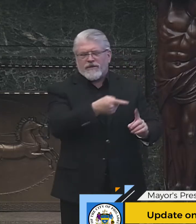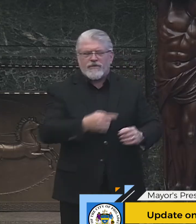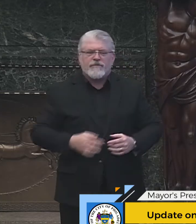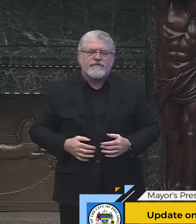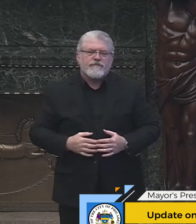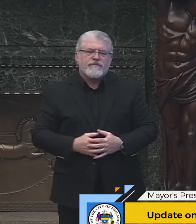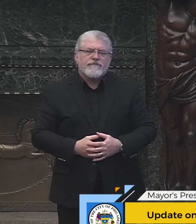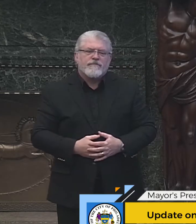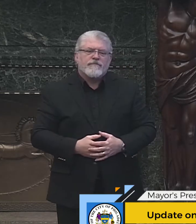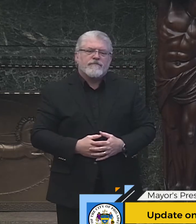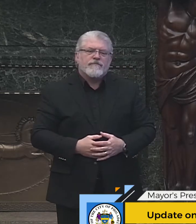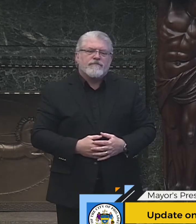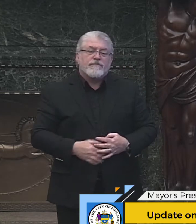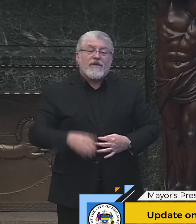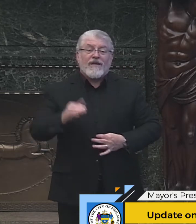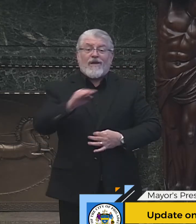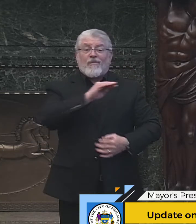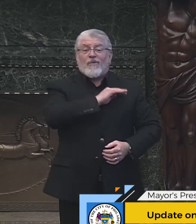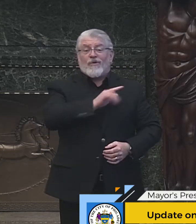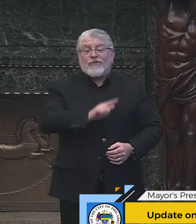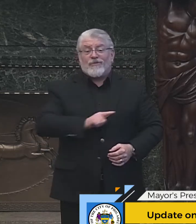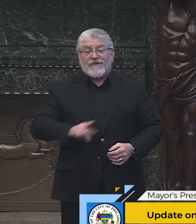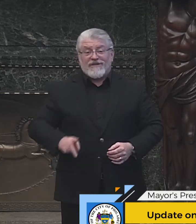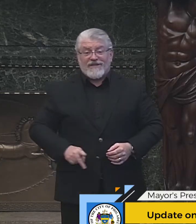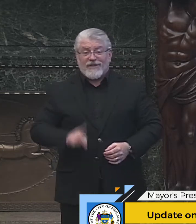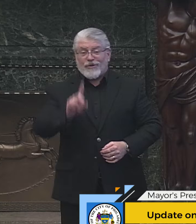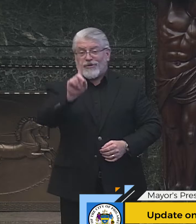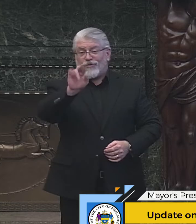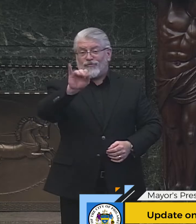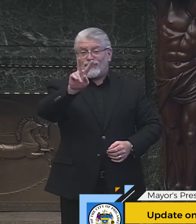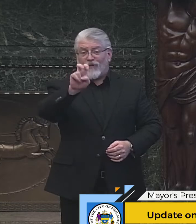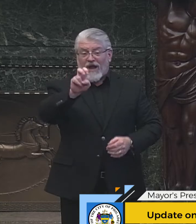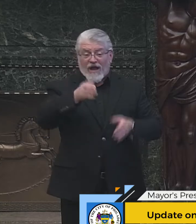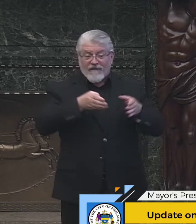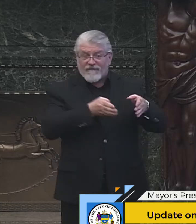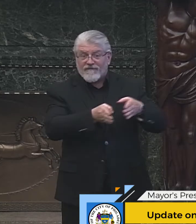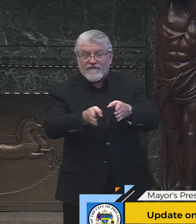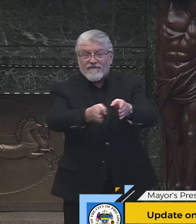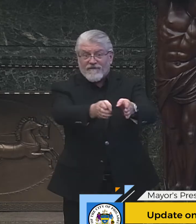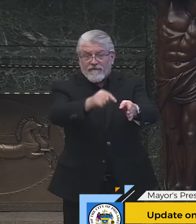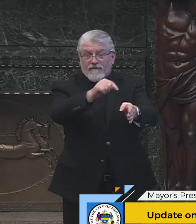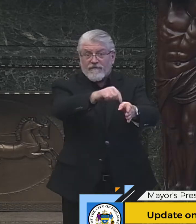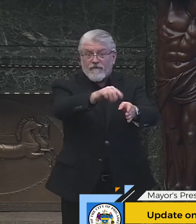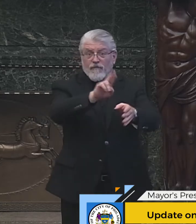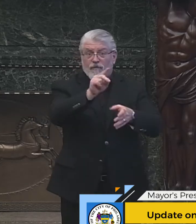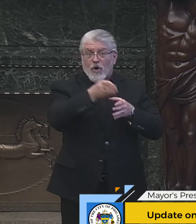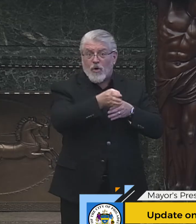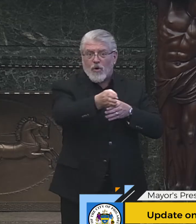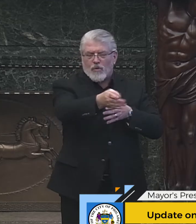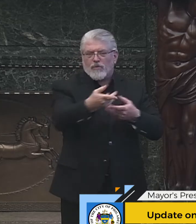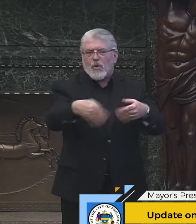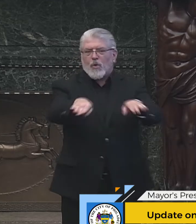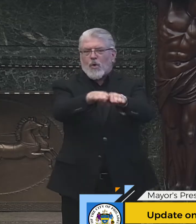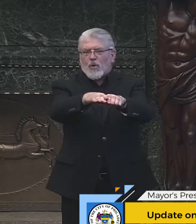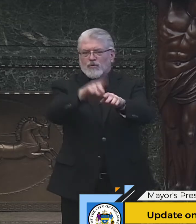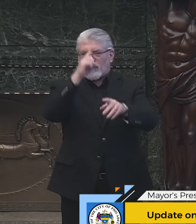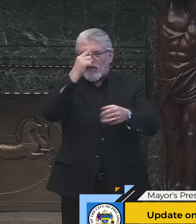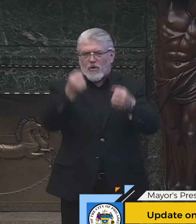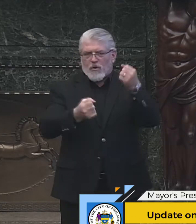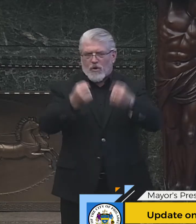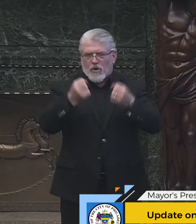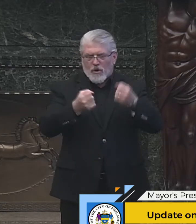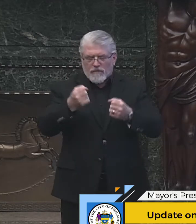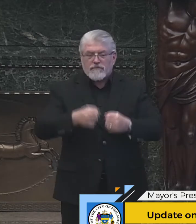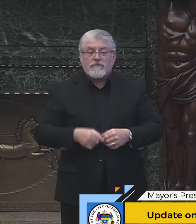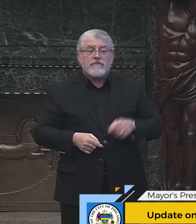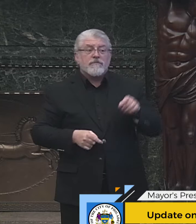distancing among trail users. This 24-hour closure will last until further notice. We strongly encourage residents to